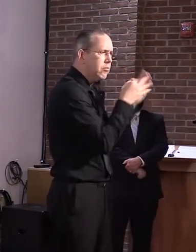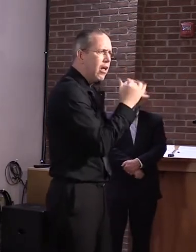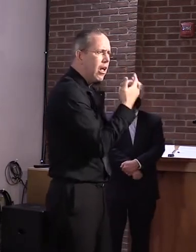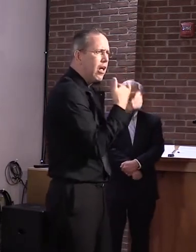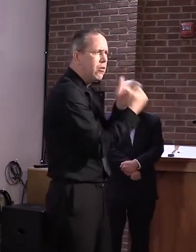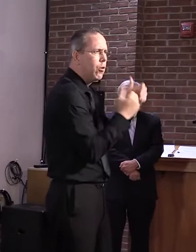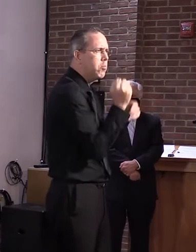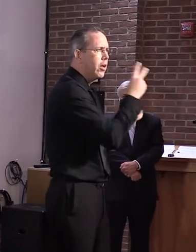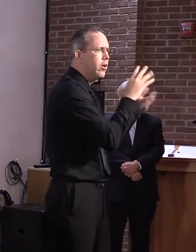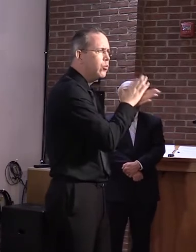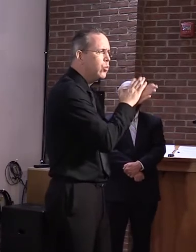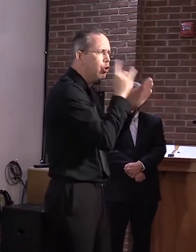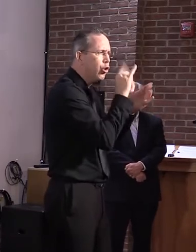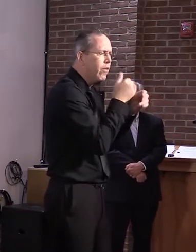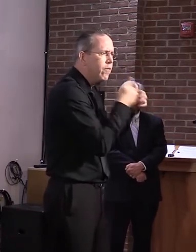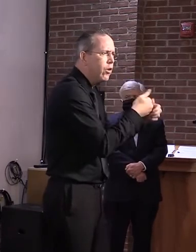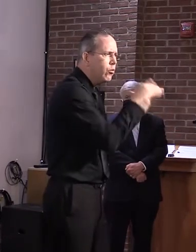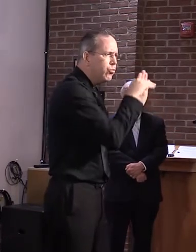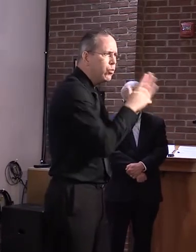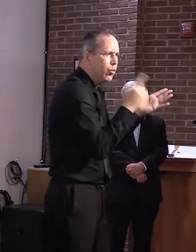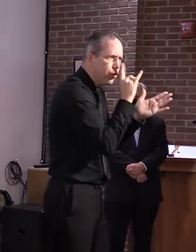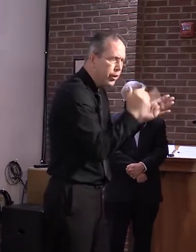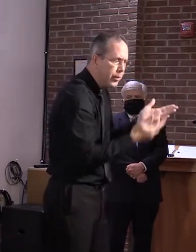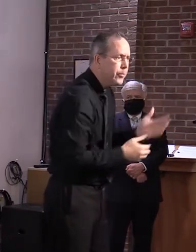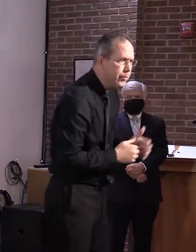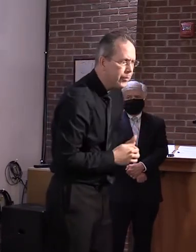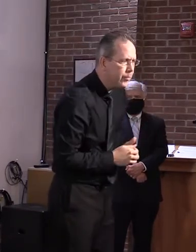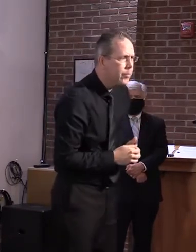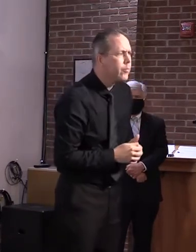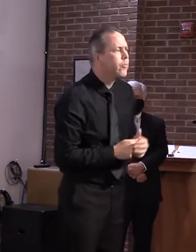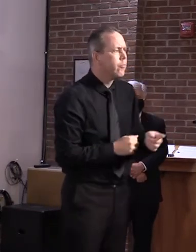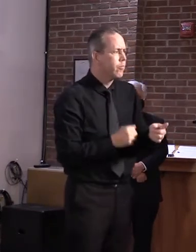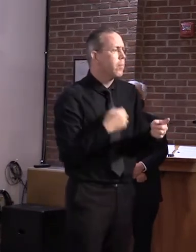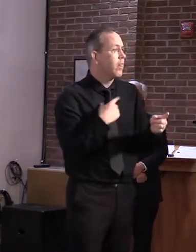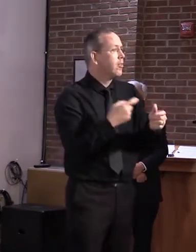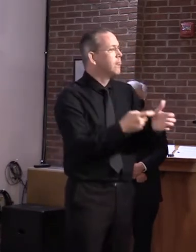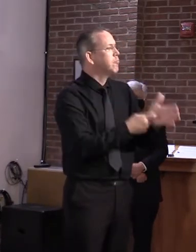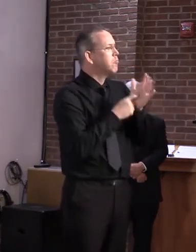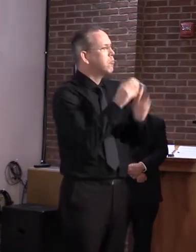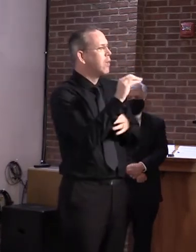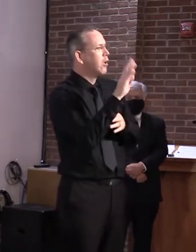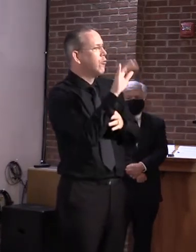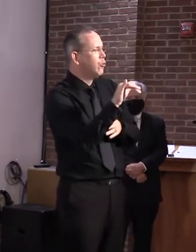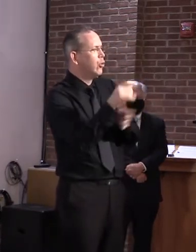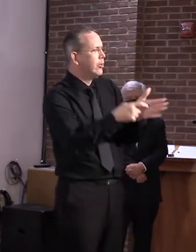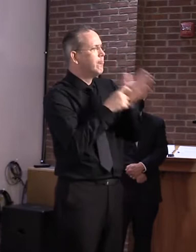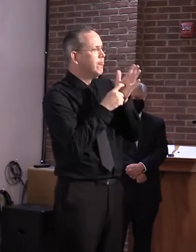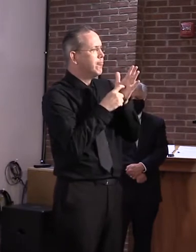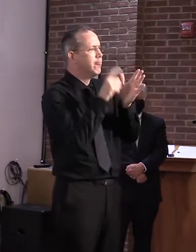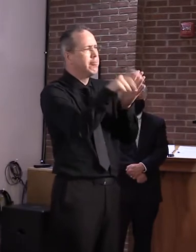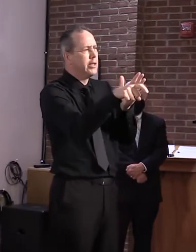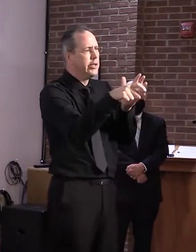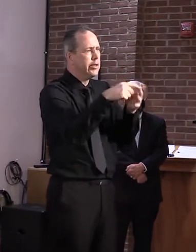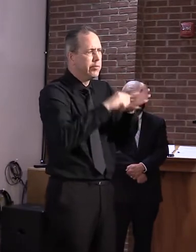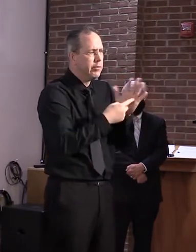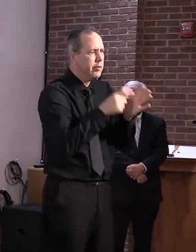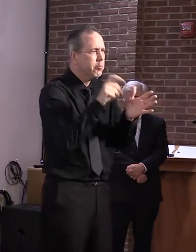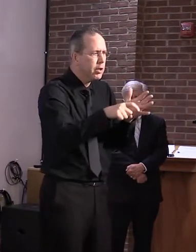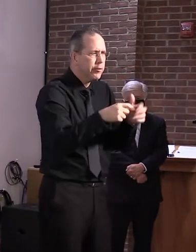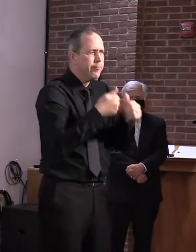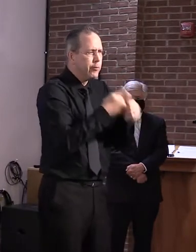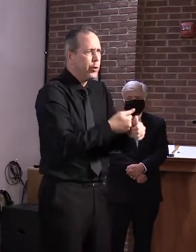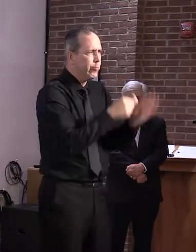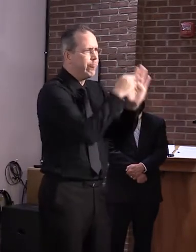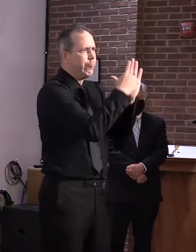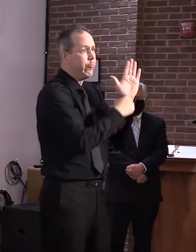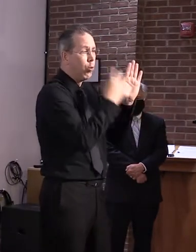want to reinforce that these are the minimum guidelines. Any school, of course, can impose stricter regulations and stricter guidance, but